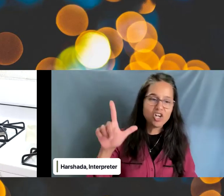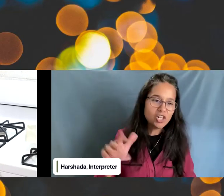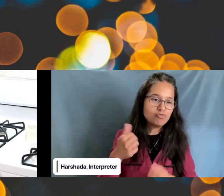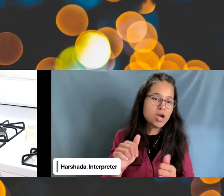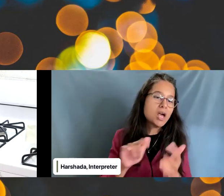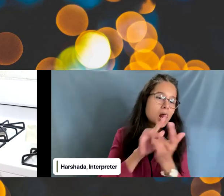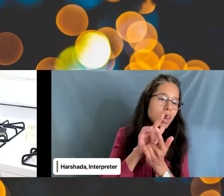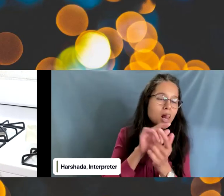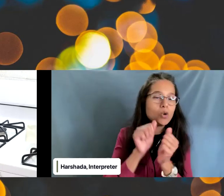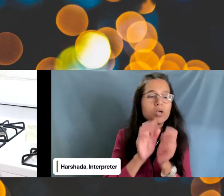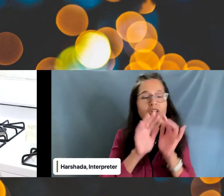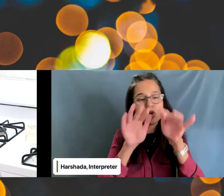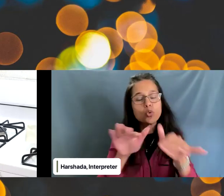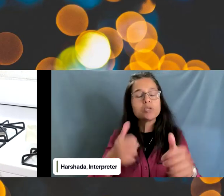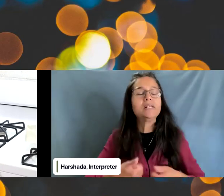life.